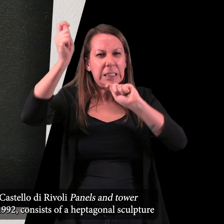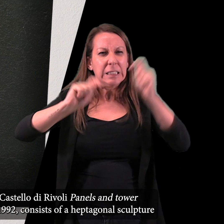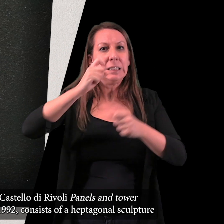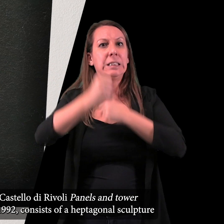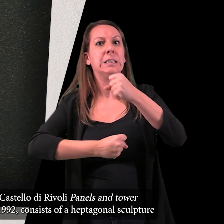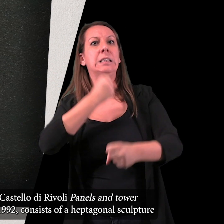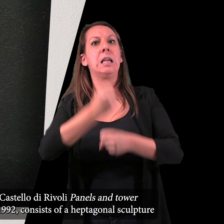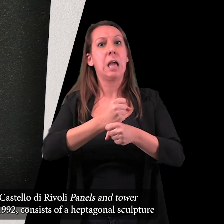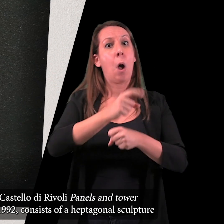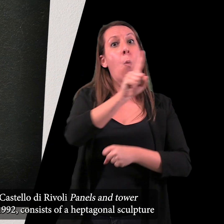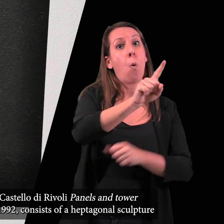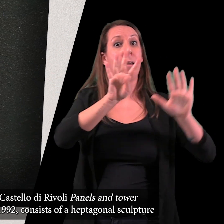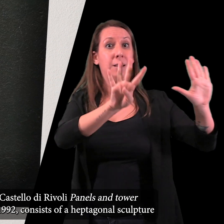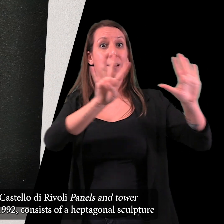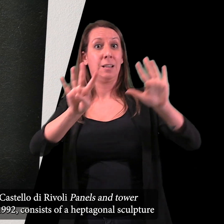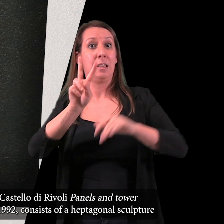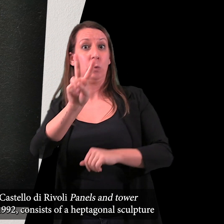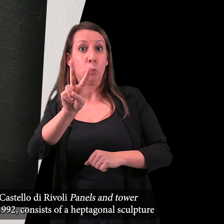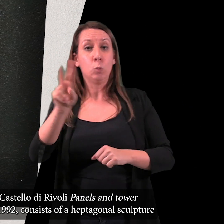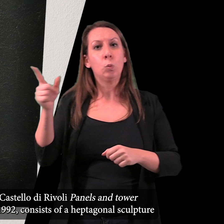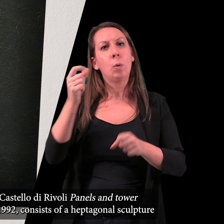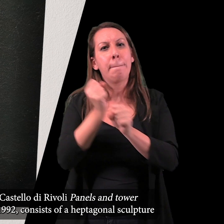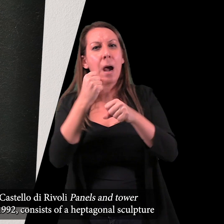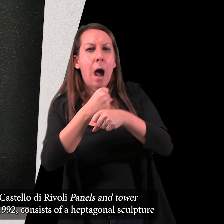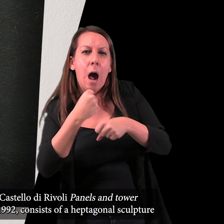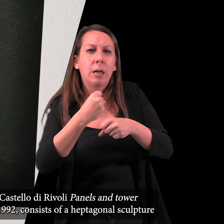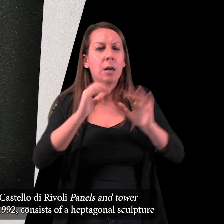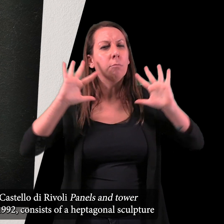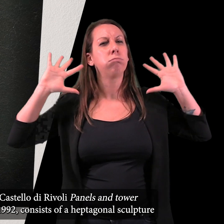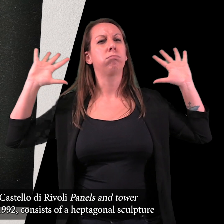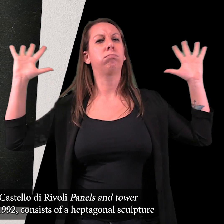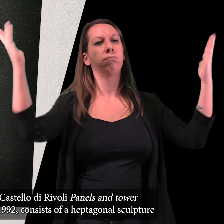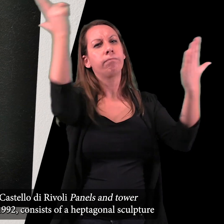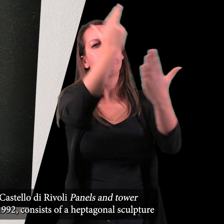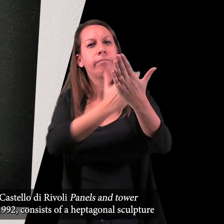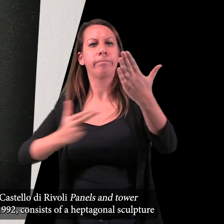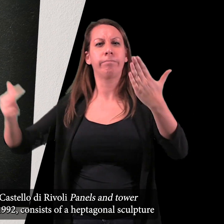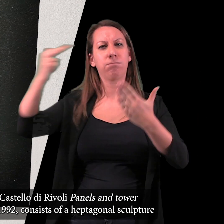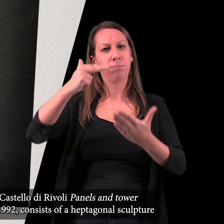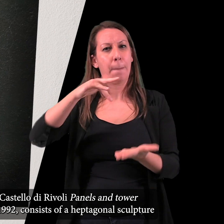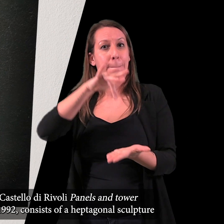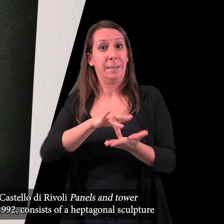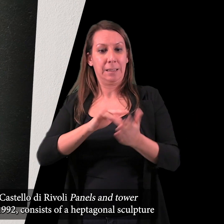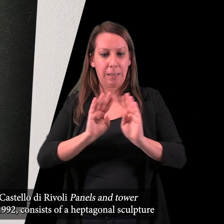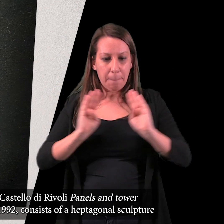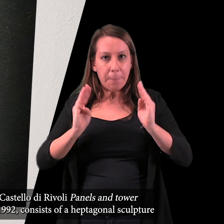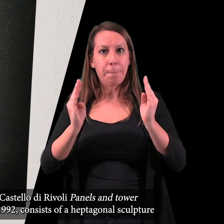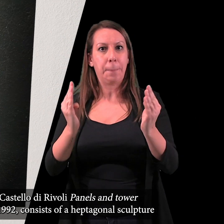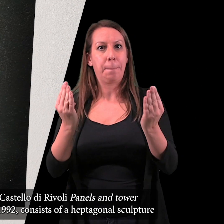Scribbles, 1992, consists of a heptagonal sculpture, 7